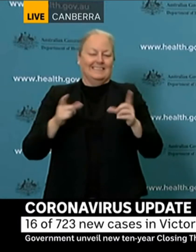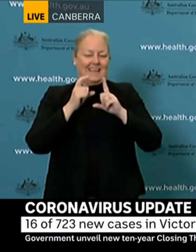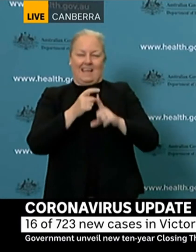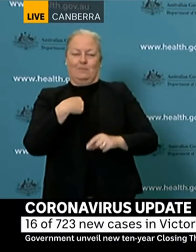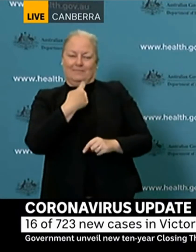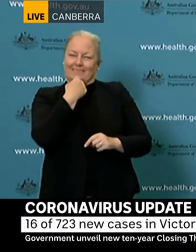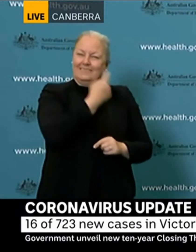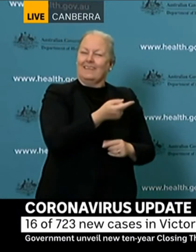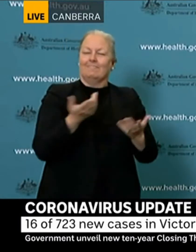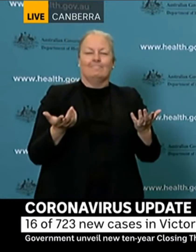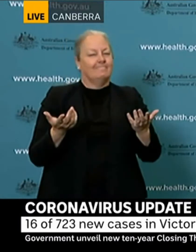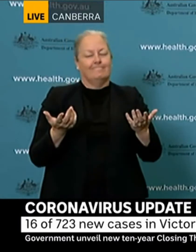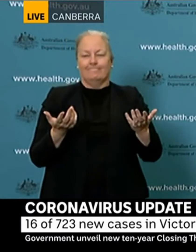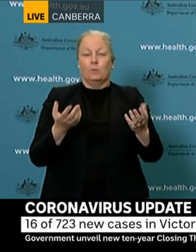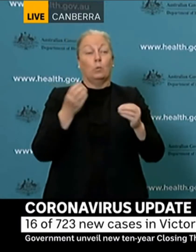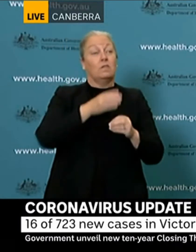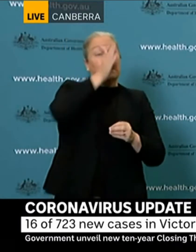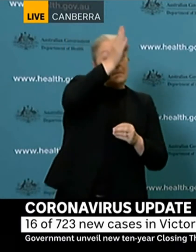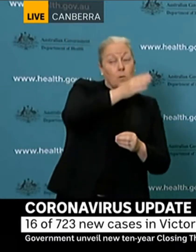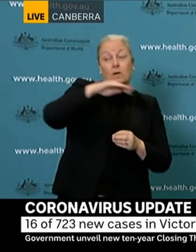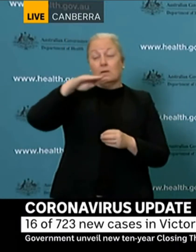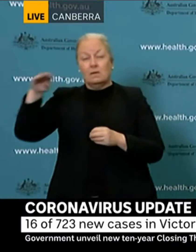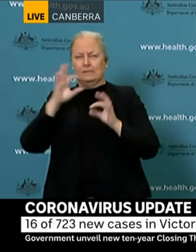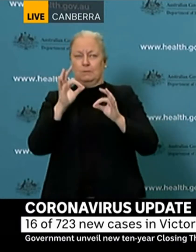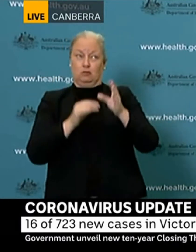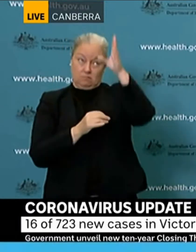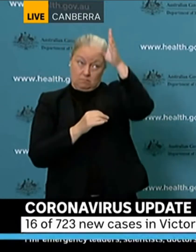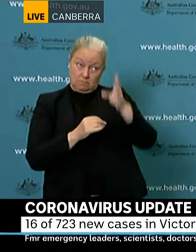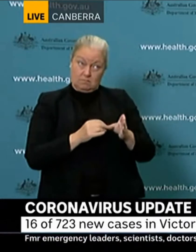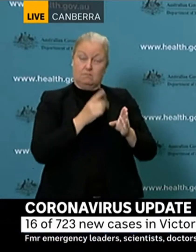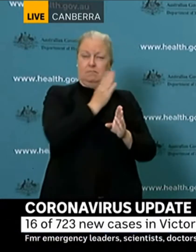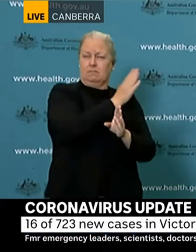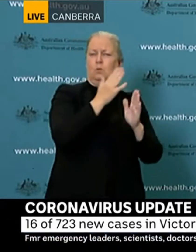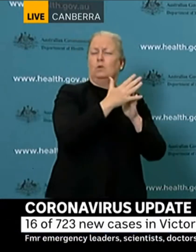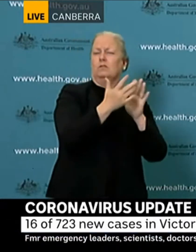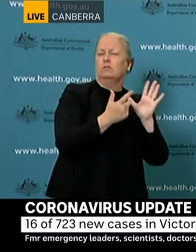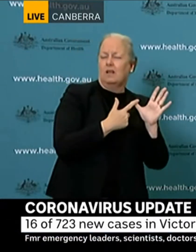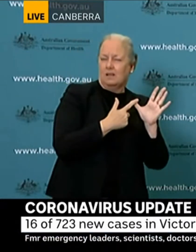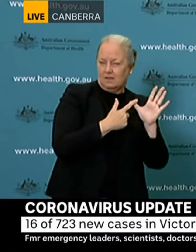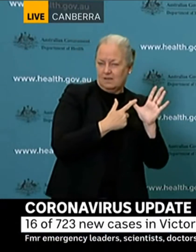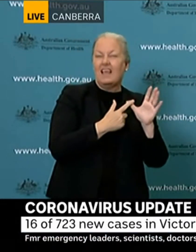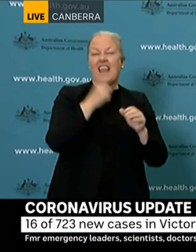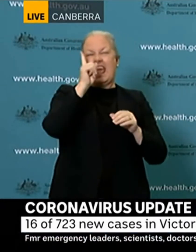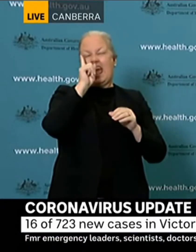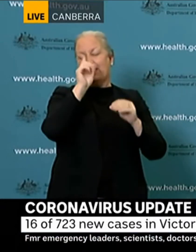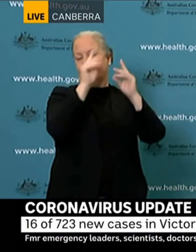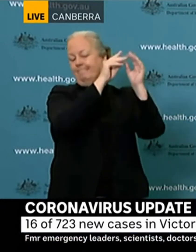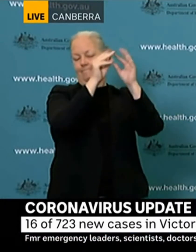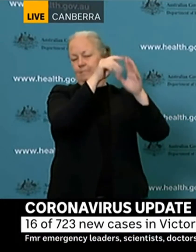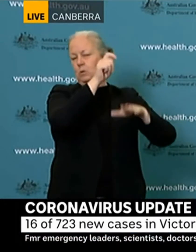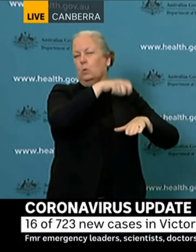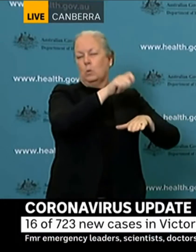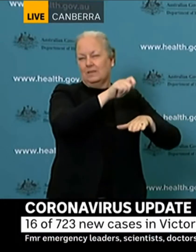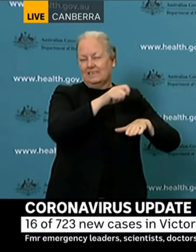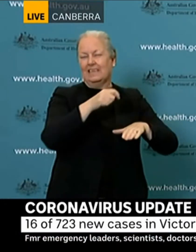as the issue of the borders, particularly the West Australian border with the rest of the country, is before the High Court at the moment, so I don't